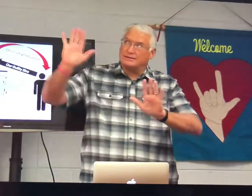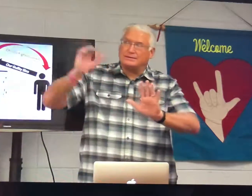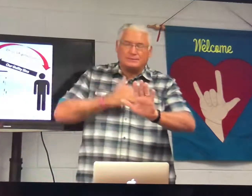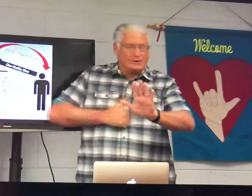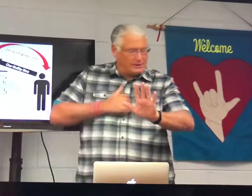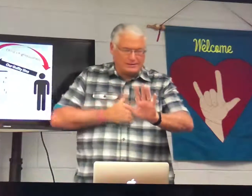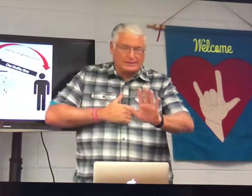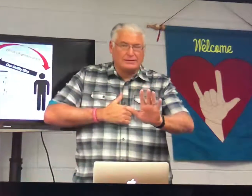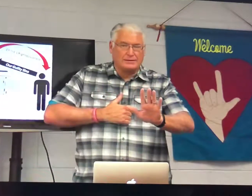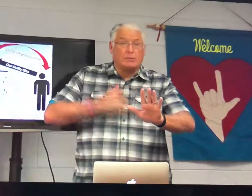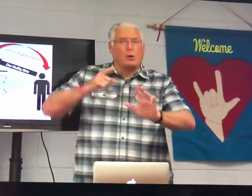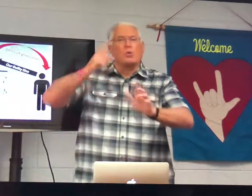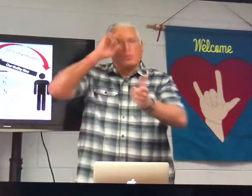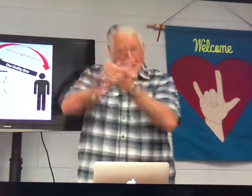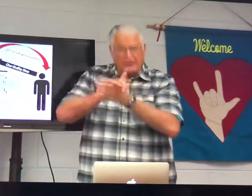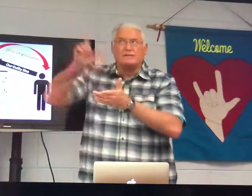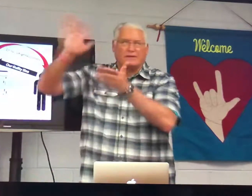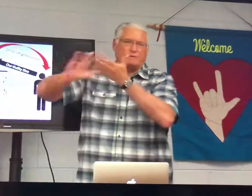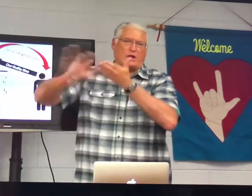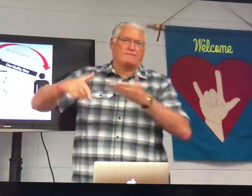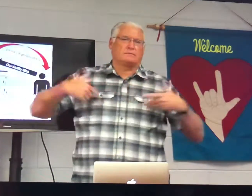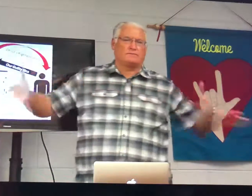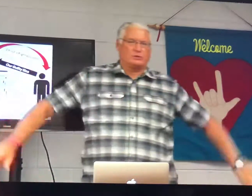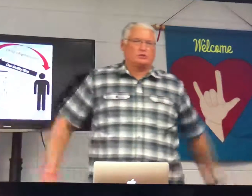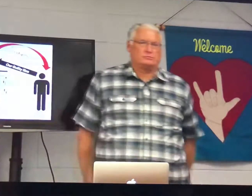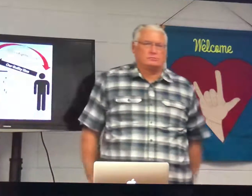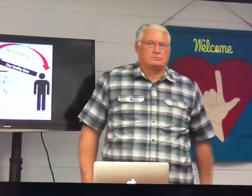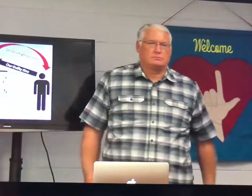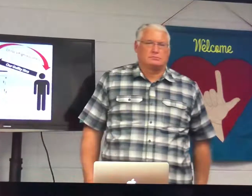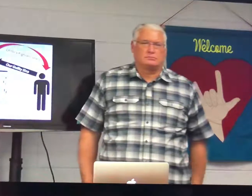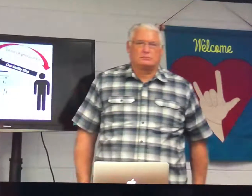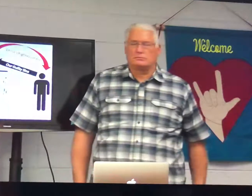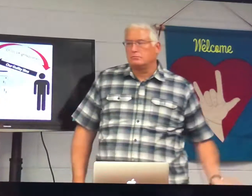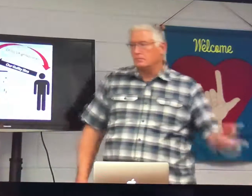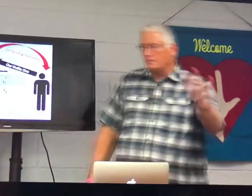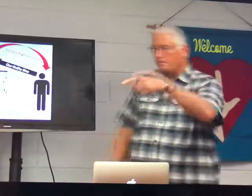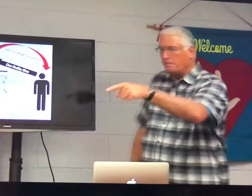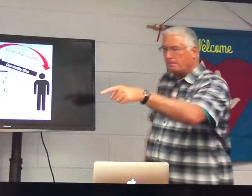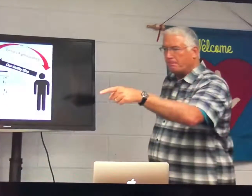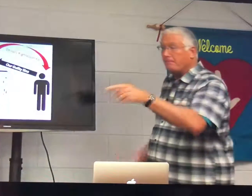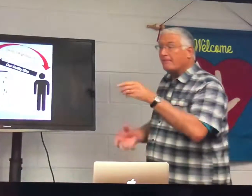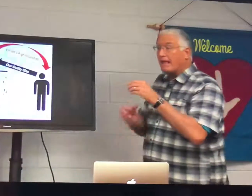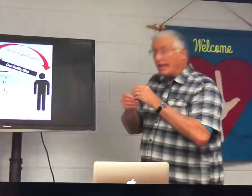Beeks, getting to have an Arkansas flavor to it.